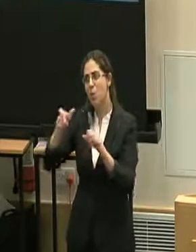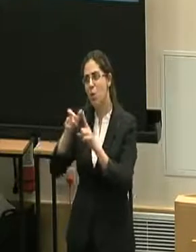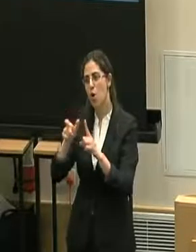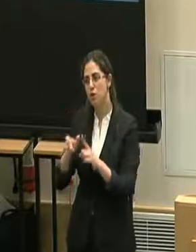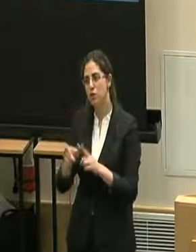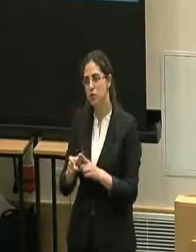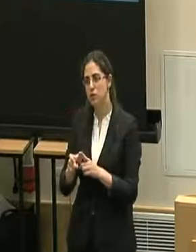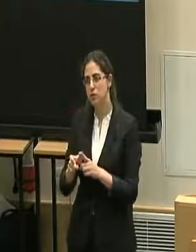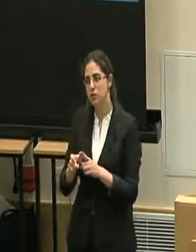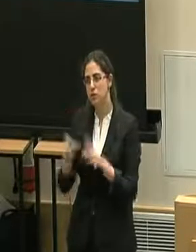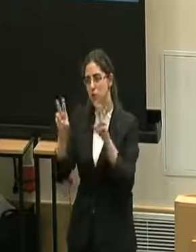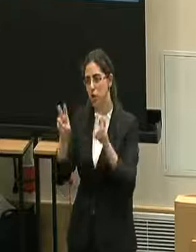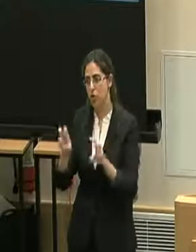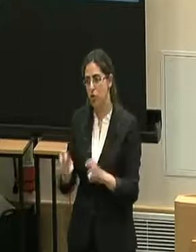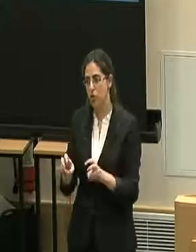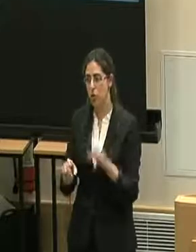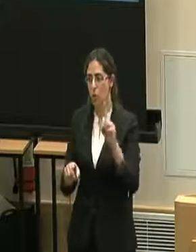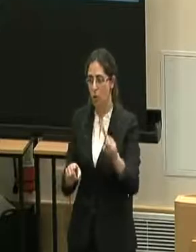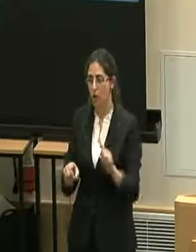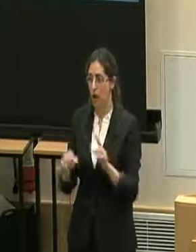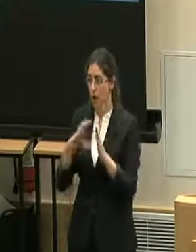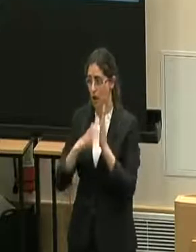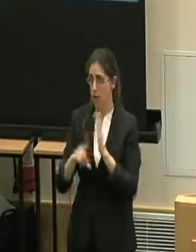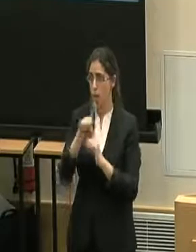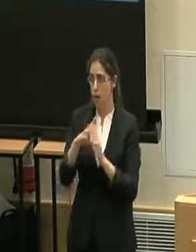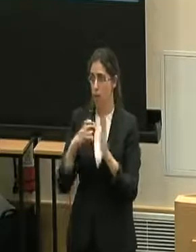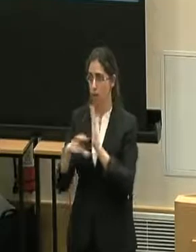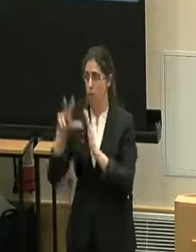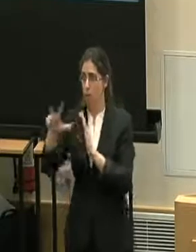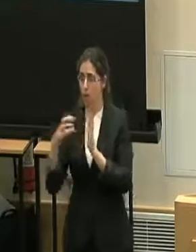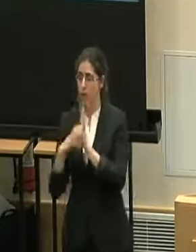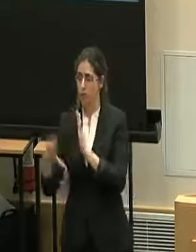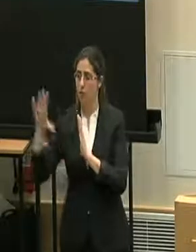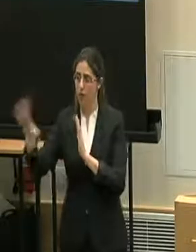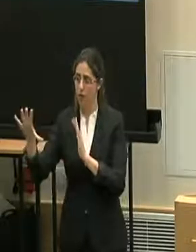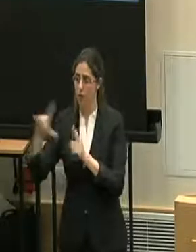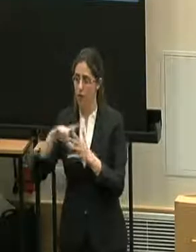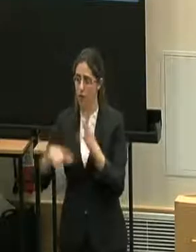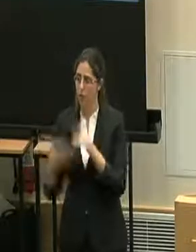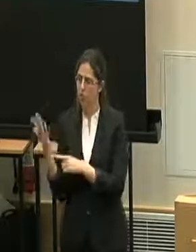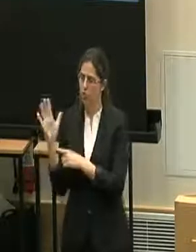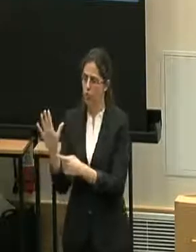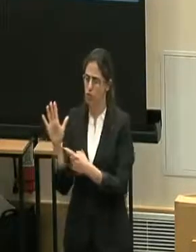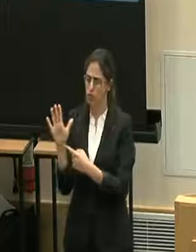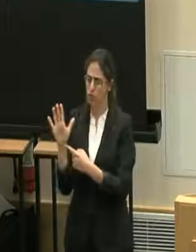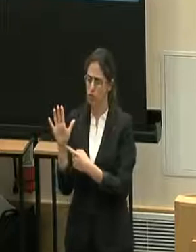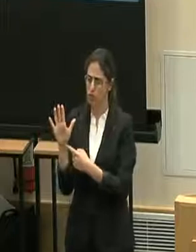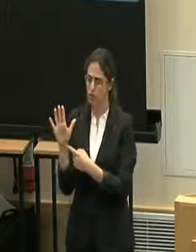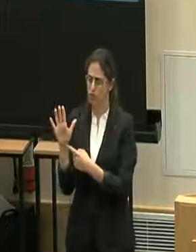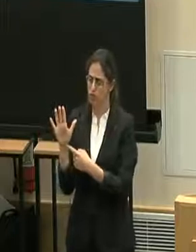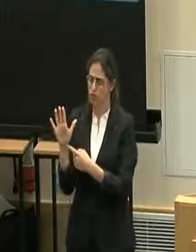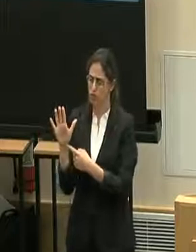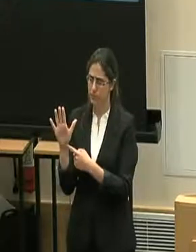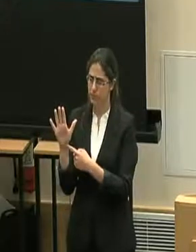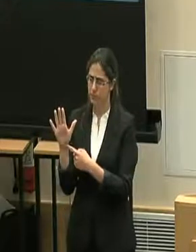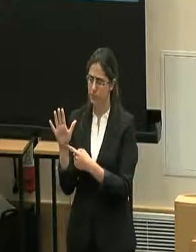in 1, 3, and 5, and to show you some of their interrelationships. This is at a low, conceptually